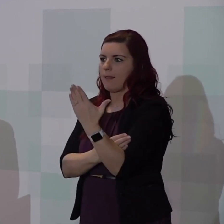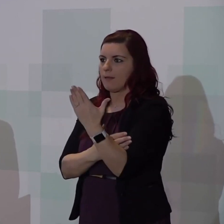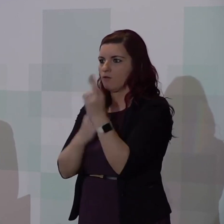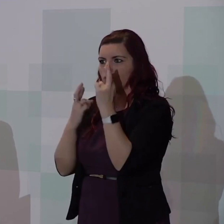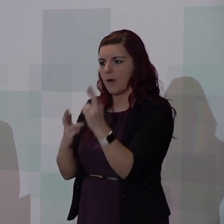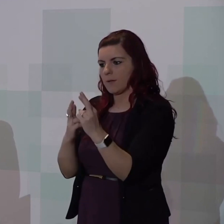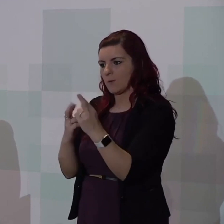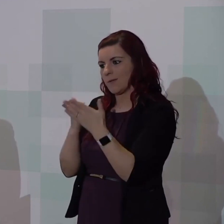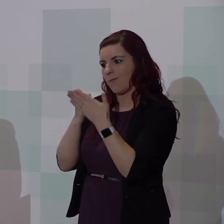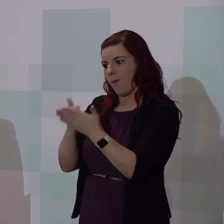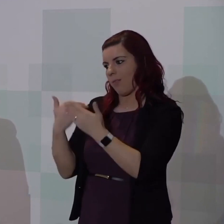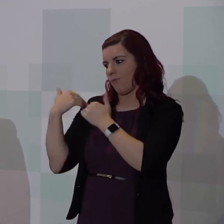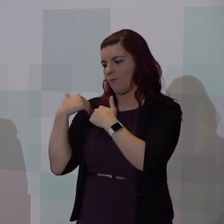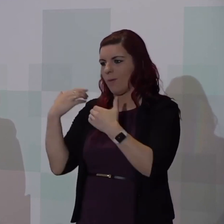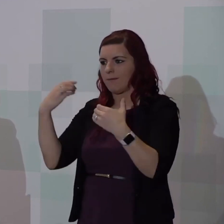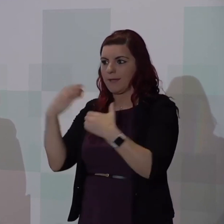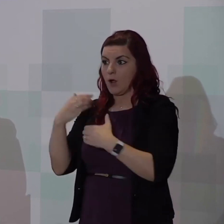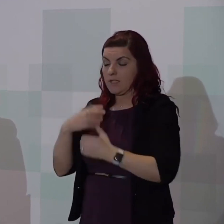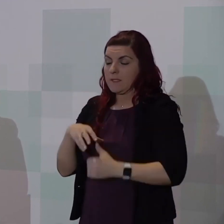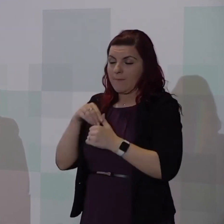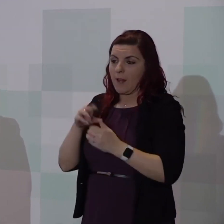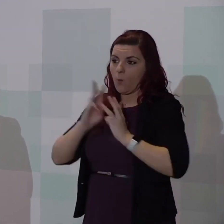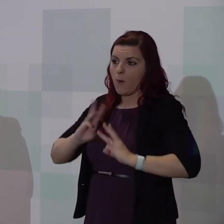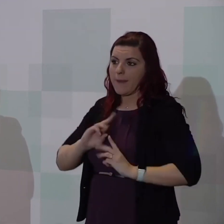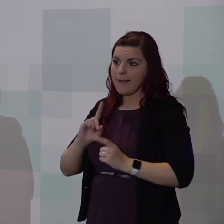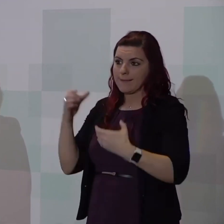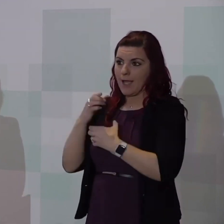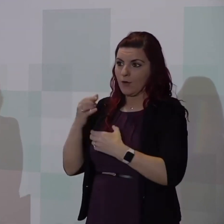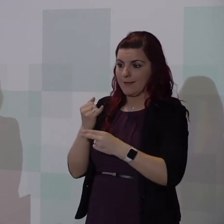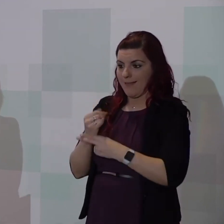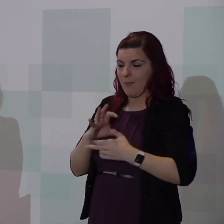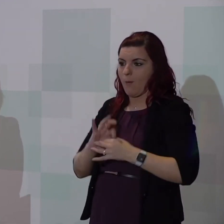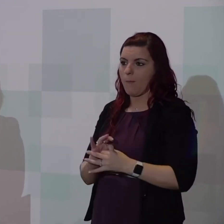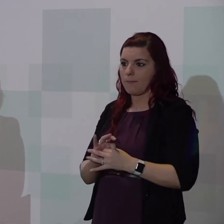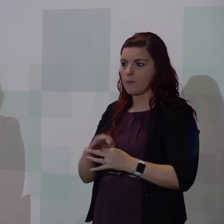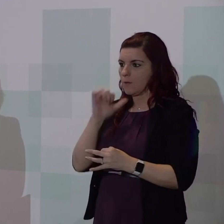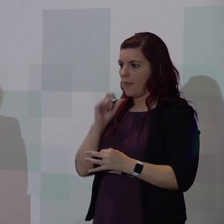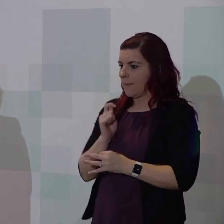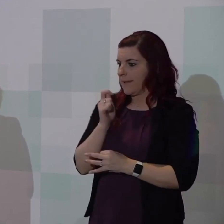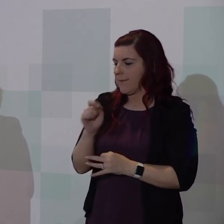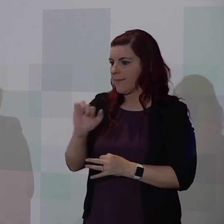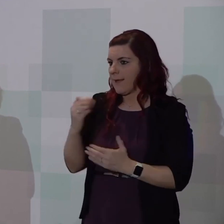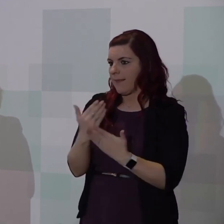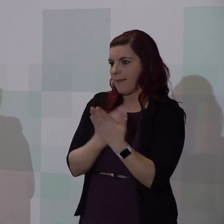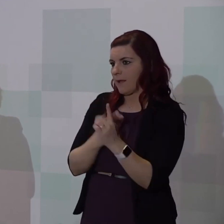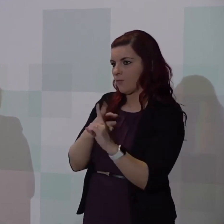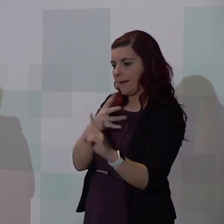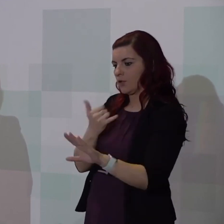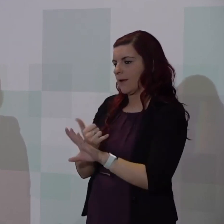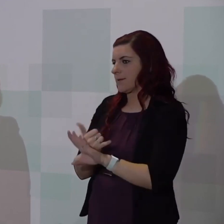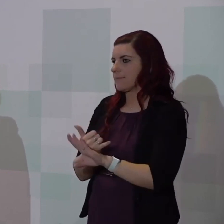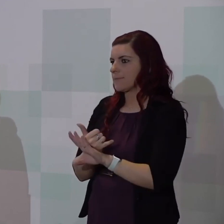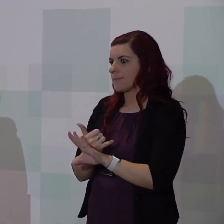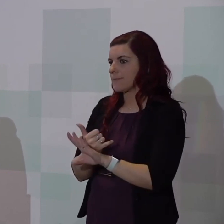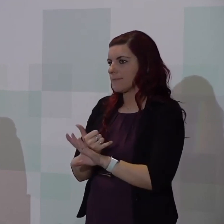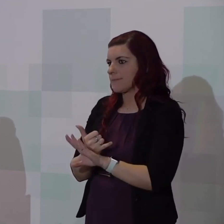the role of carers, and specifically women as carers in the home. So it hasn't been given that kind of recognition in law. It's